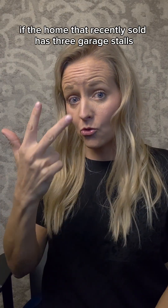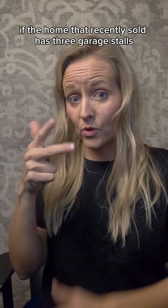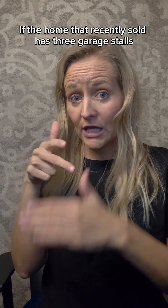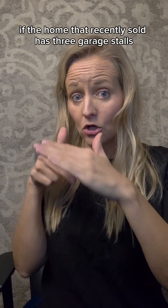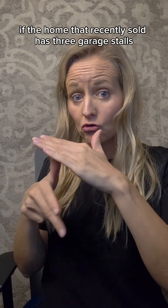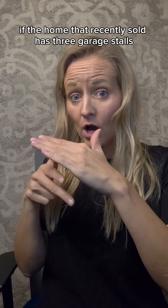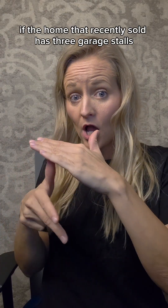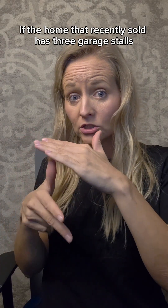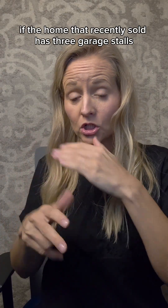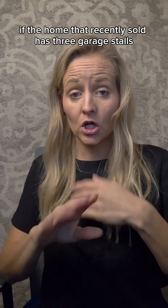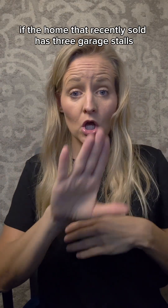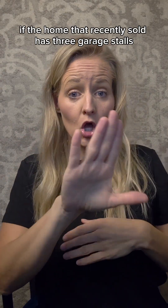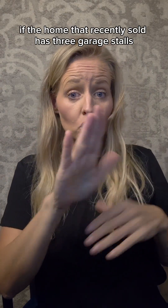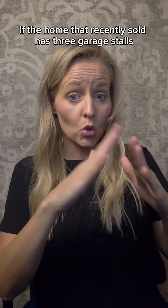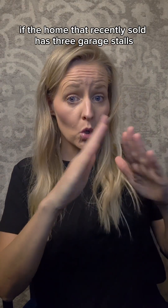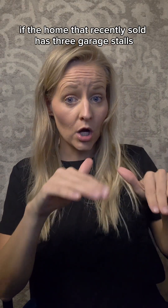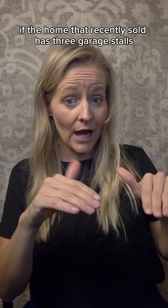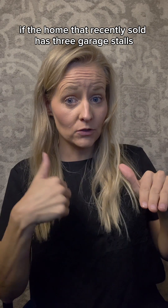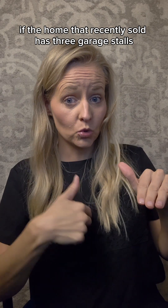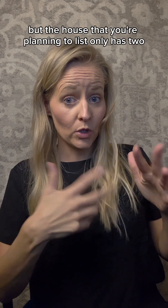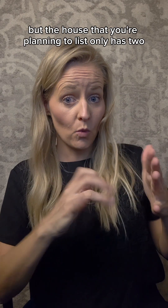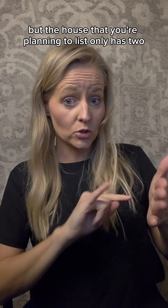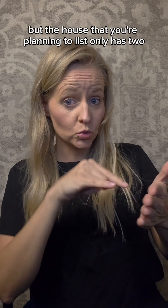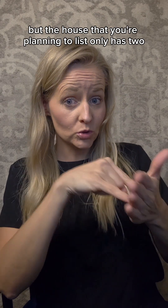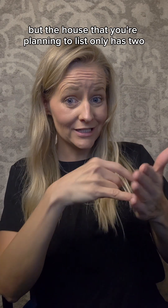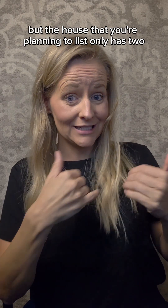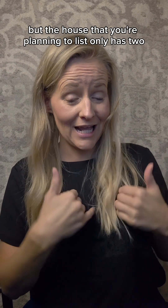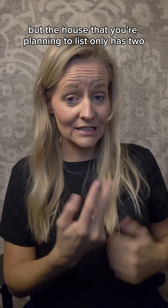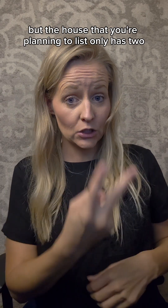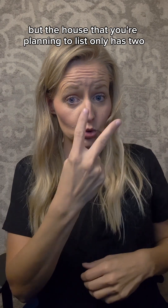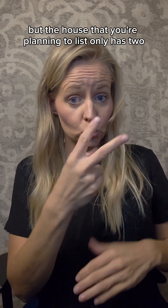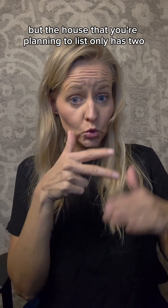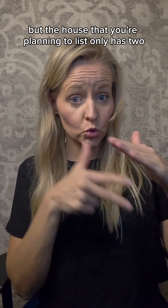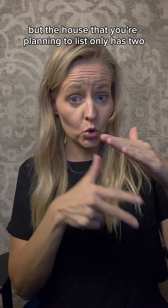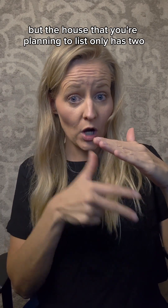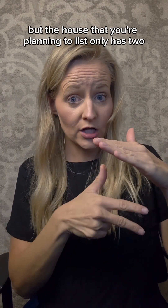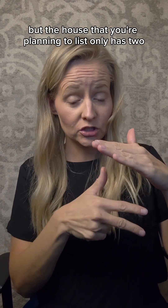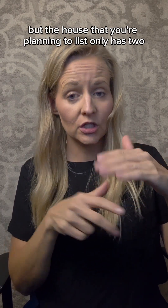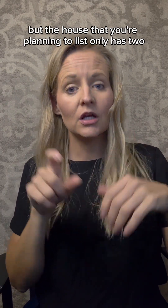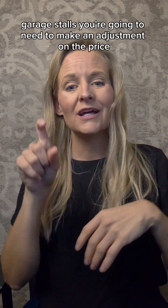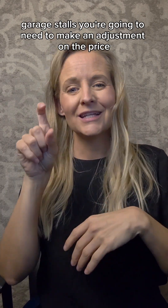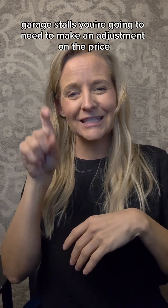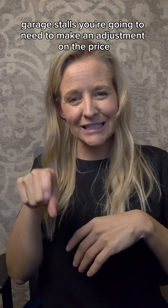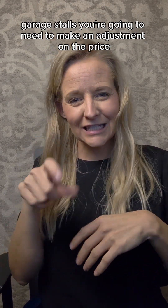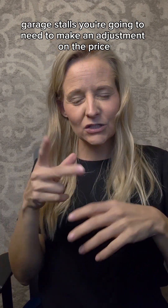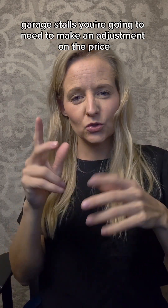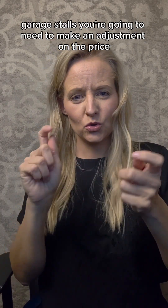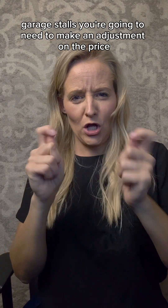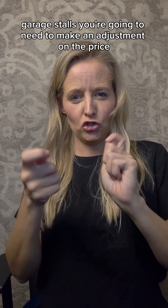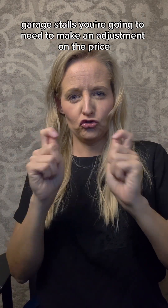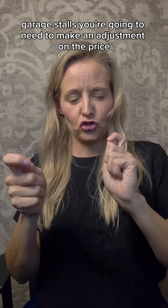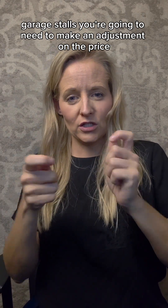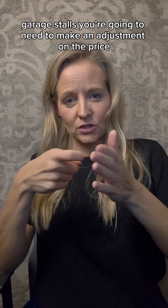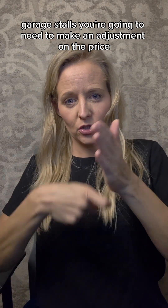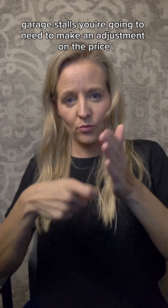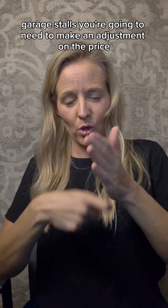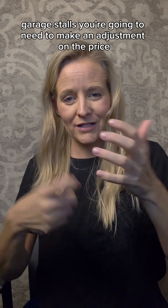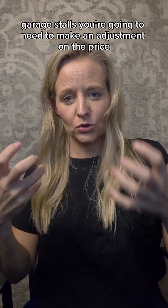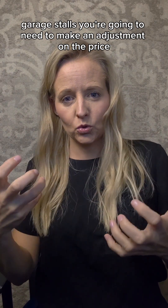recently sold has 3 garage stalls, but the house that you're planning to list only has 2 garage stalls, you're going to need to make an